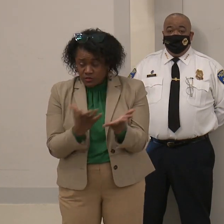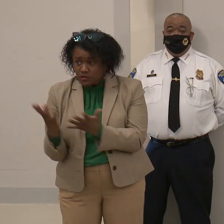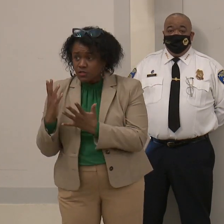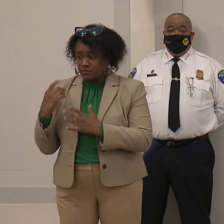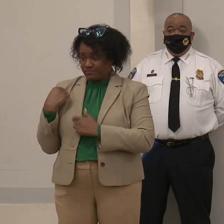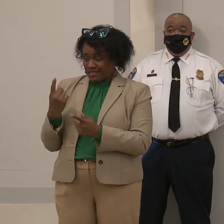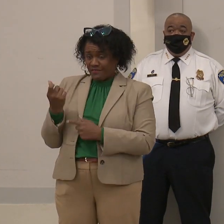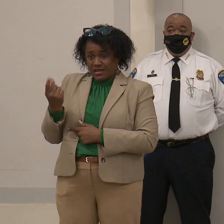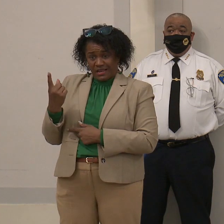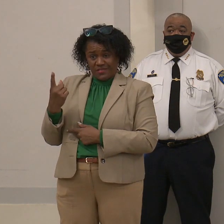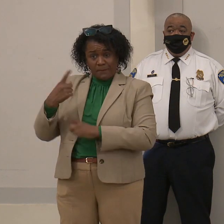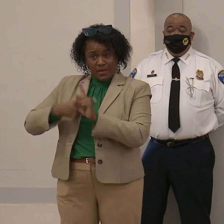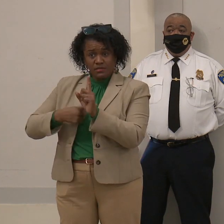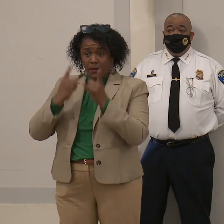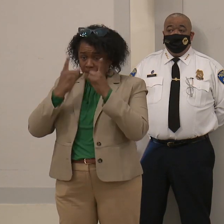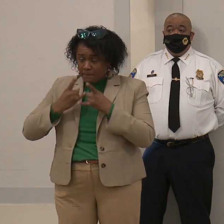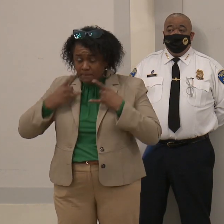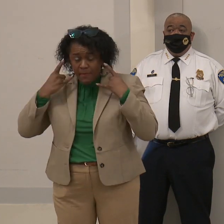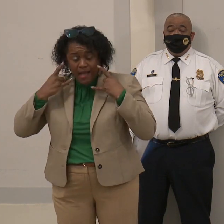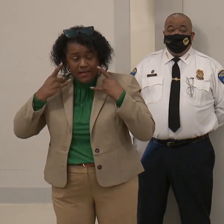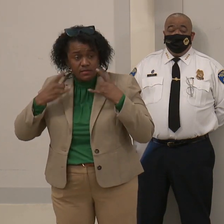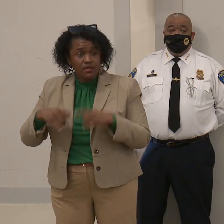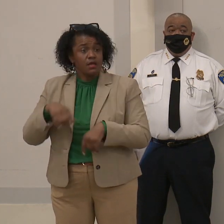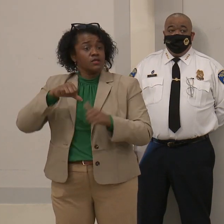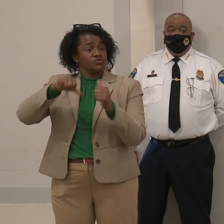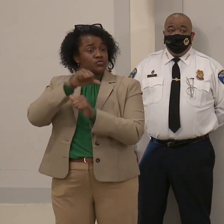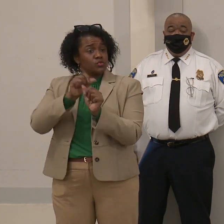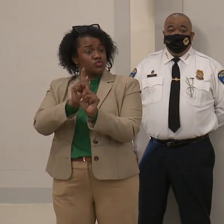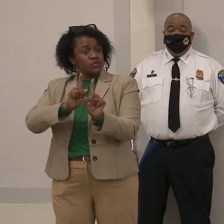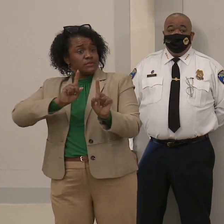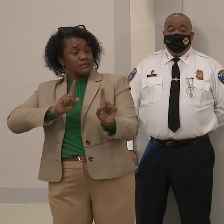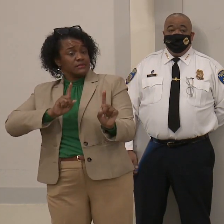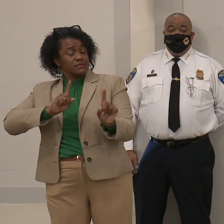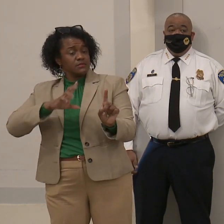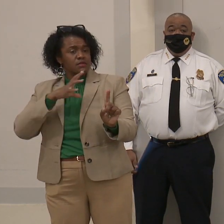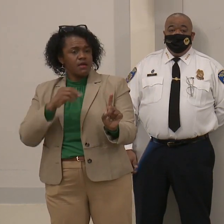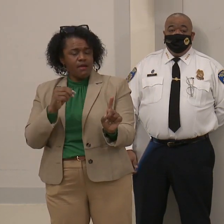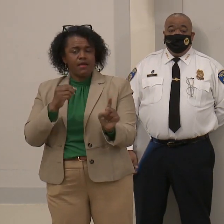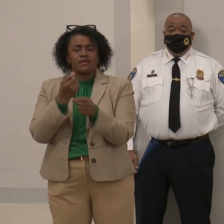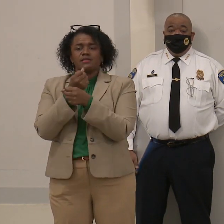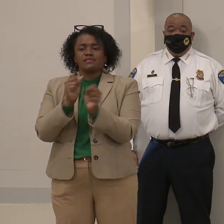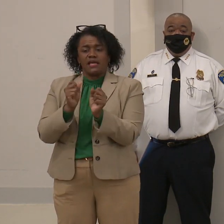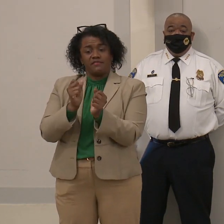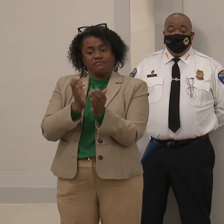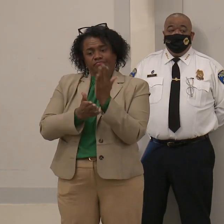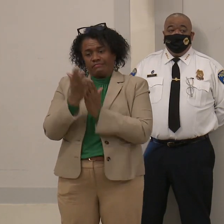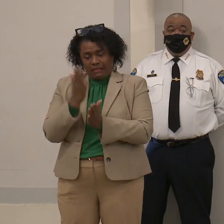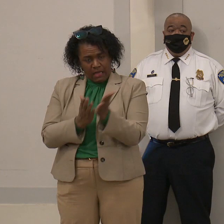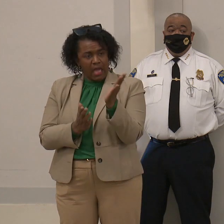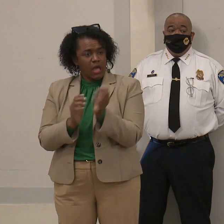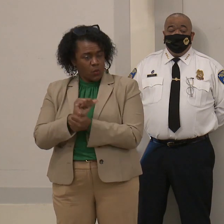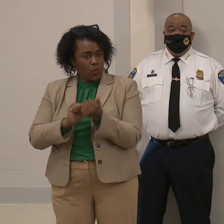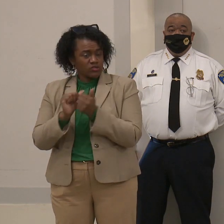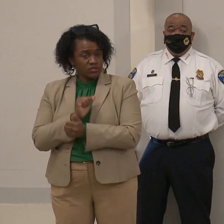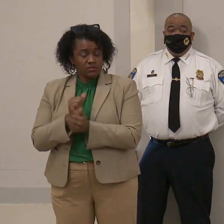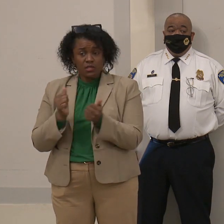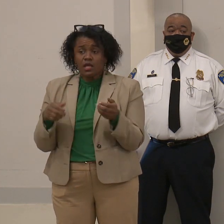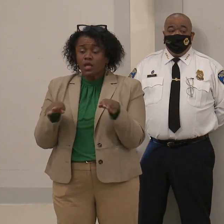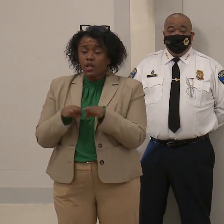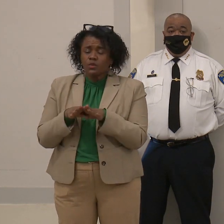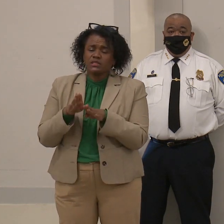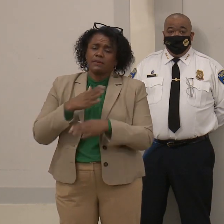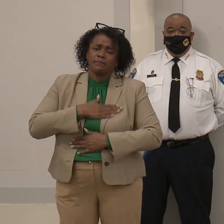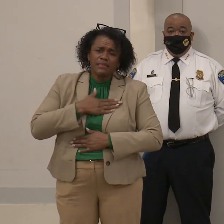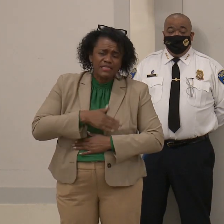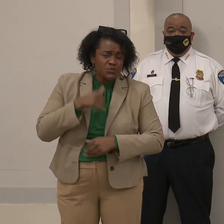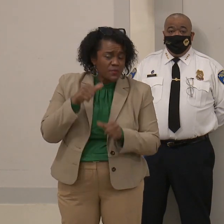11 months, such as wearing masks, practicing social distancing, and practicing safe hand hygiene. And in closing, please